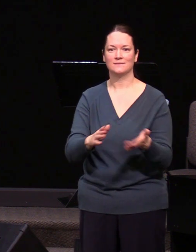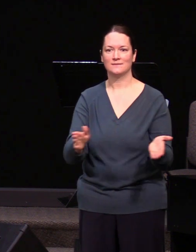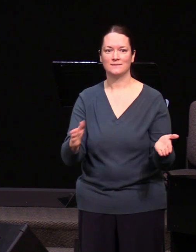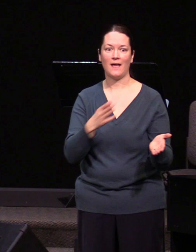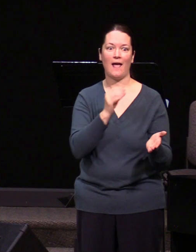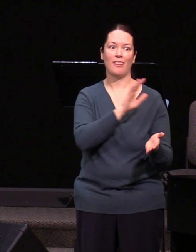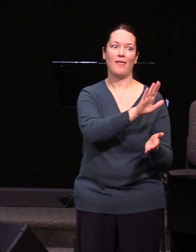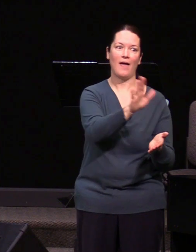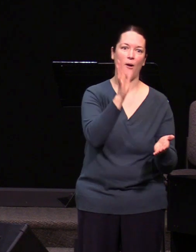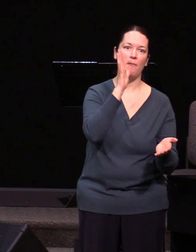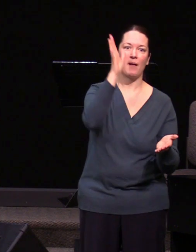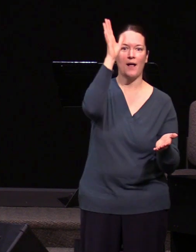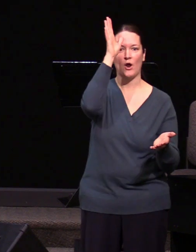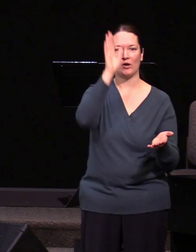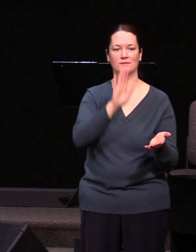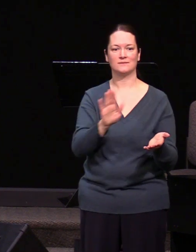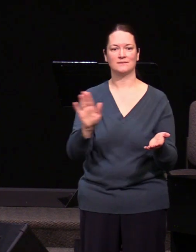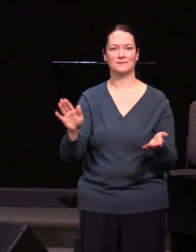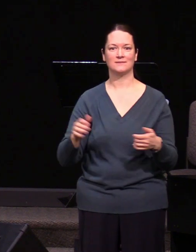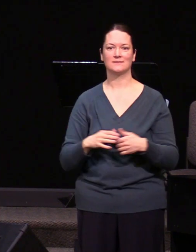All of their parents.